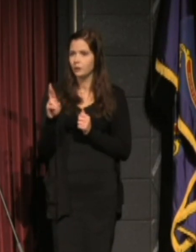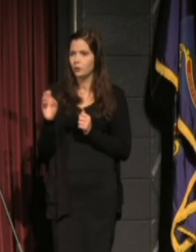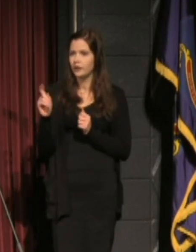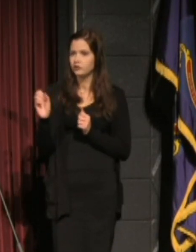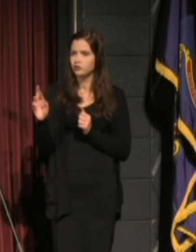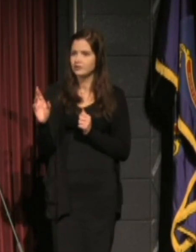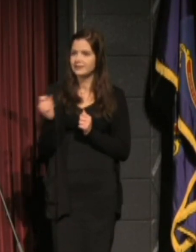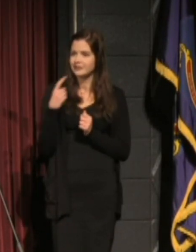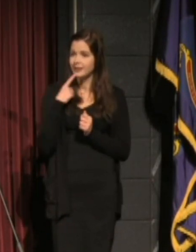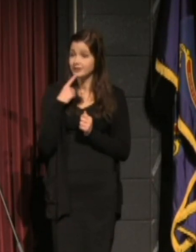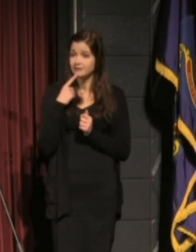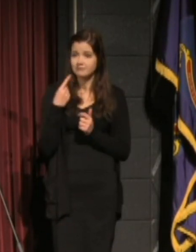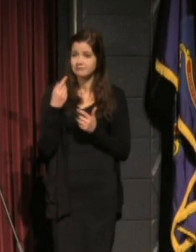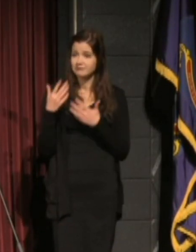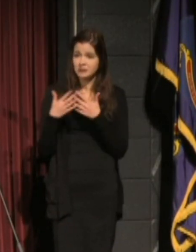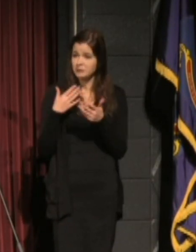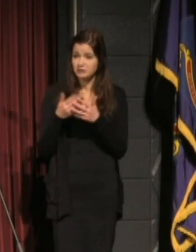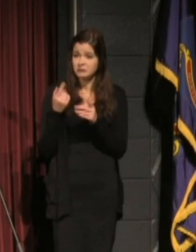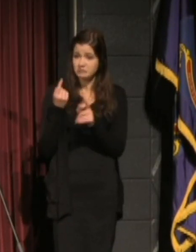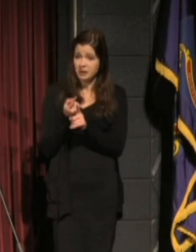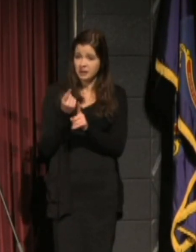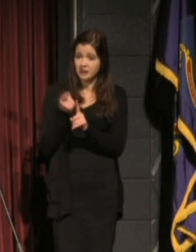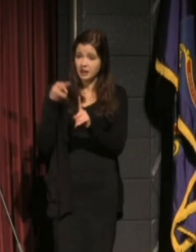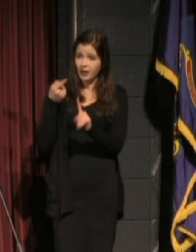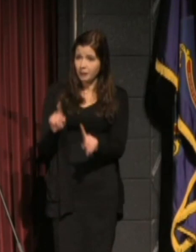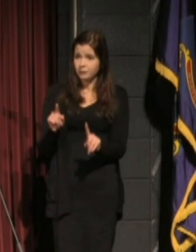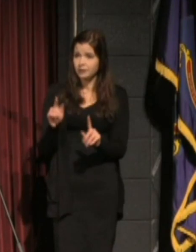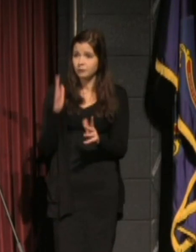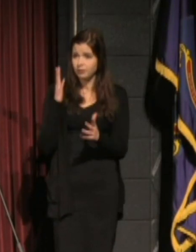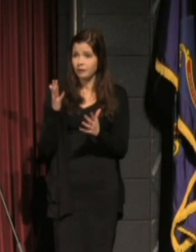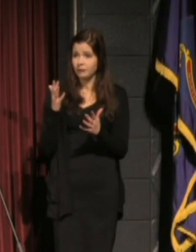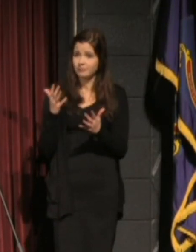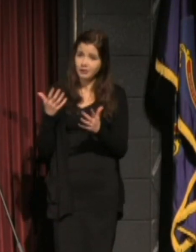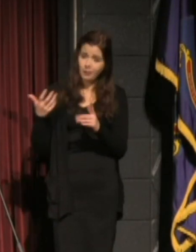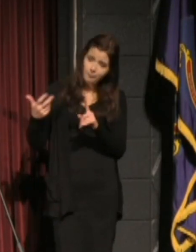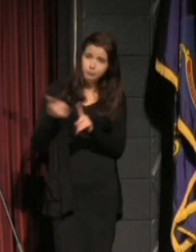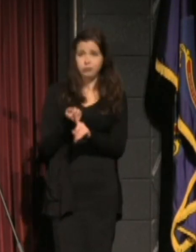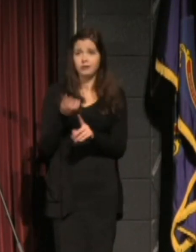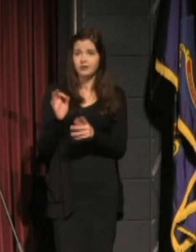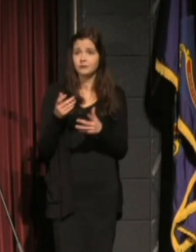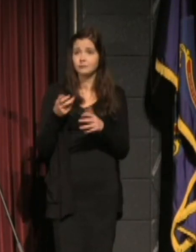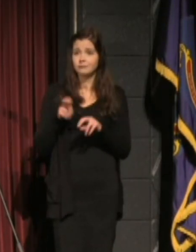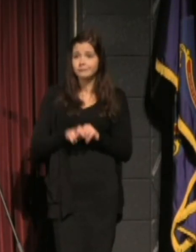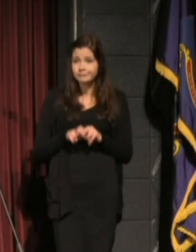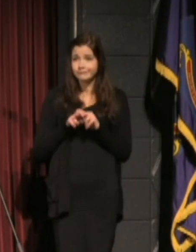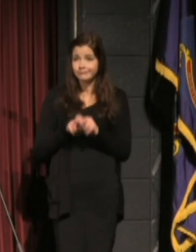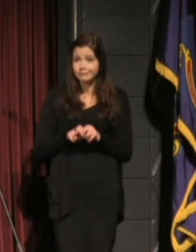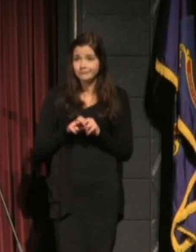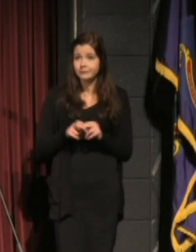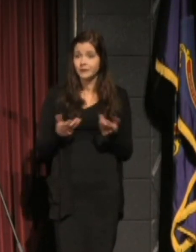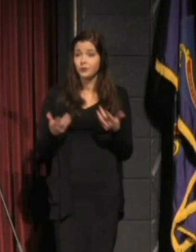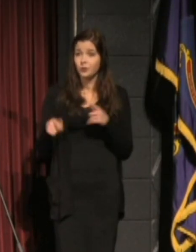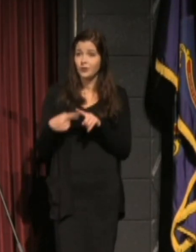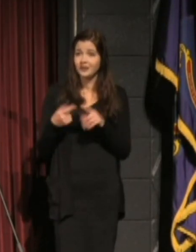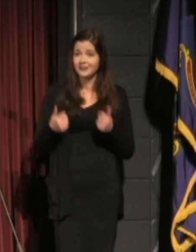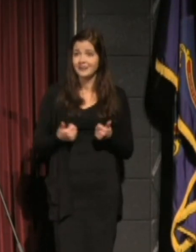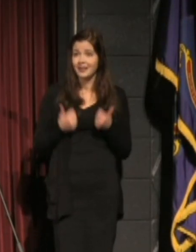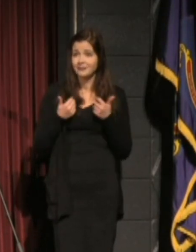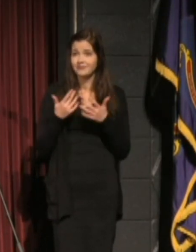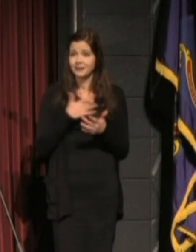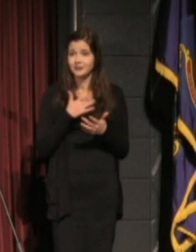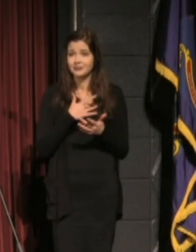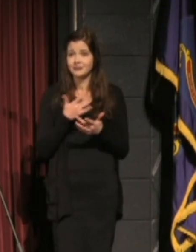even if you are on the right track, you will get run over if you just sit there. Whenever life feels like it's starting to go